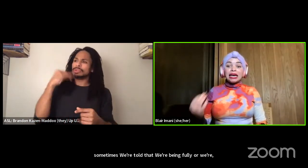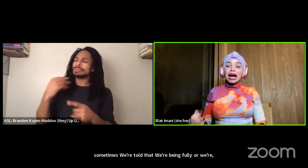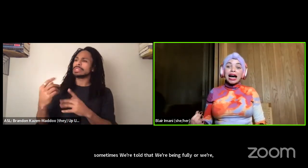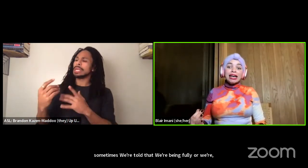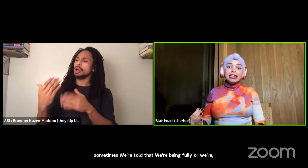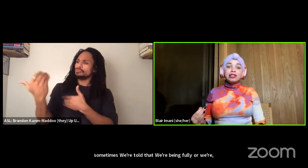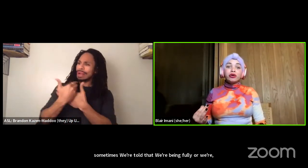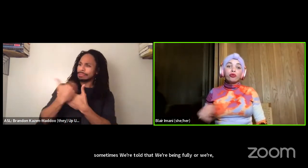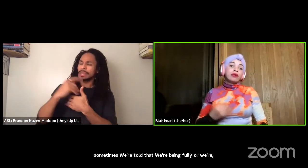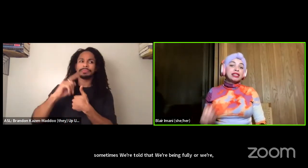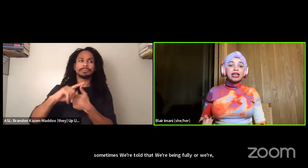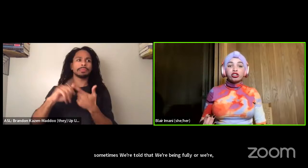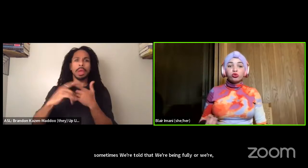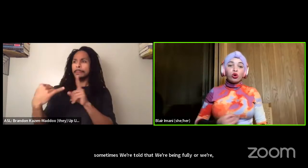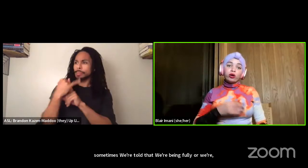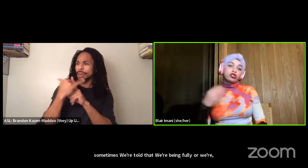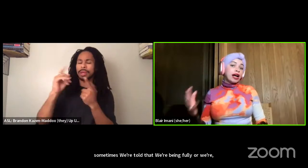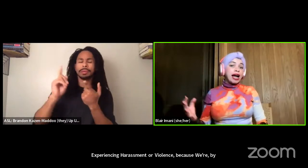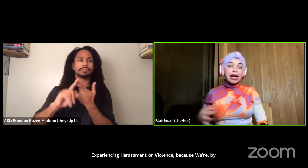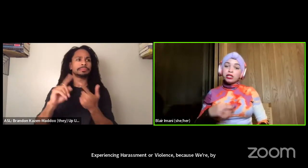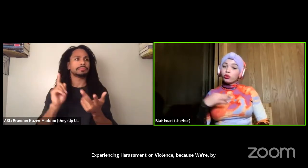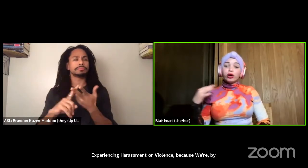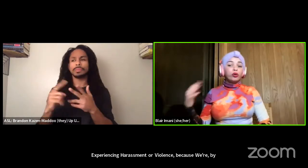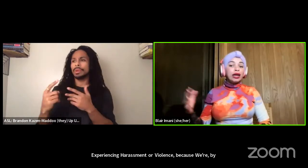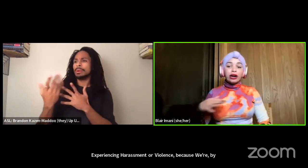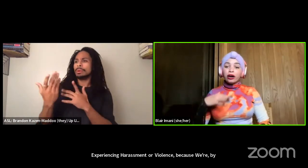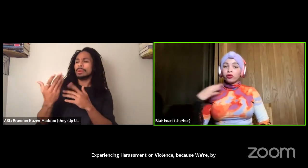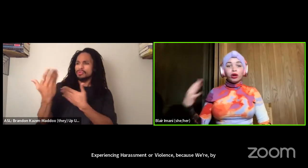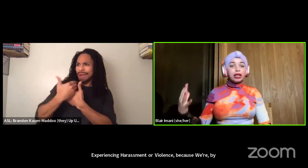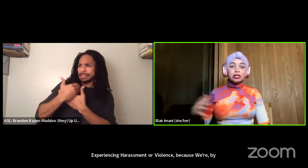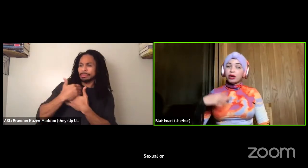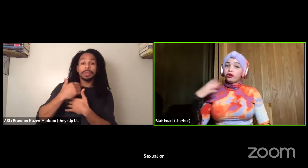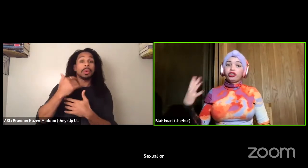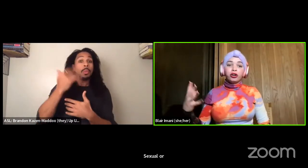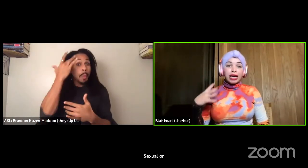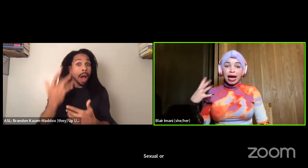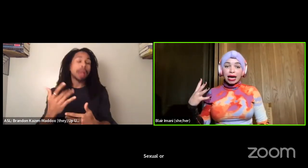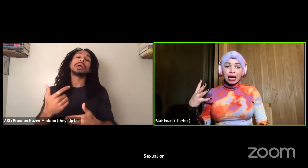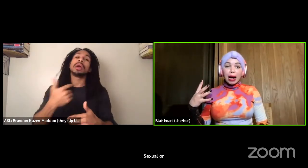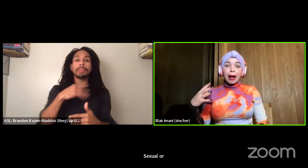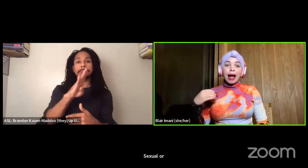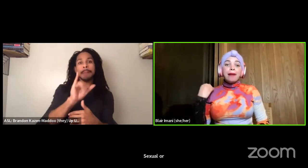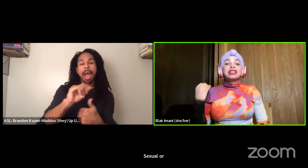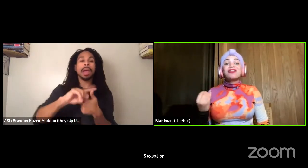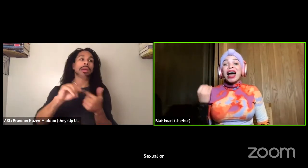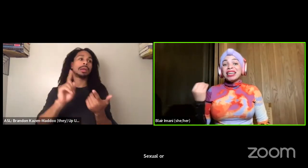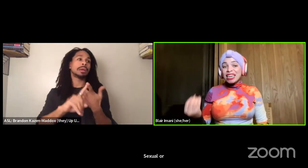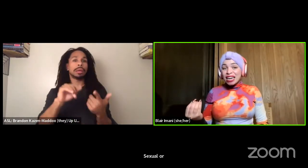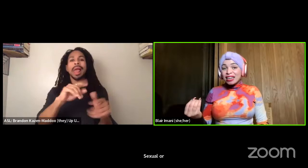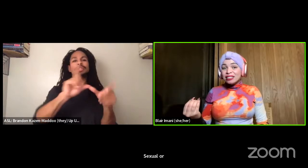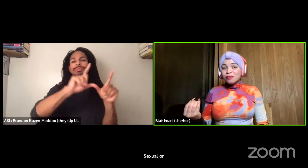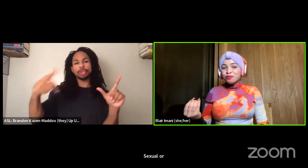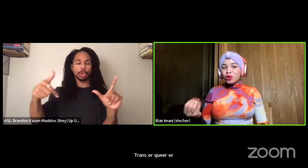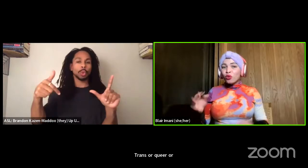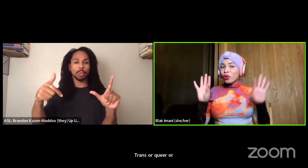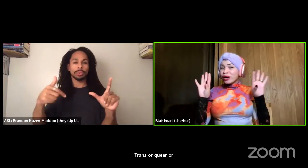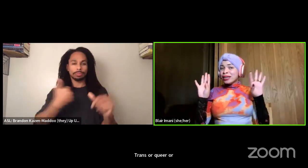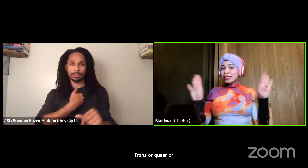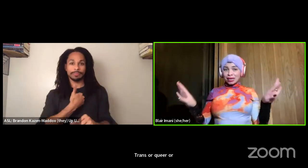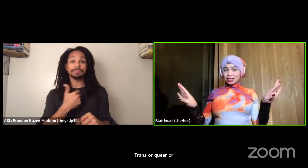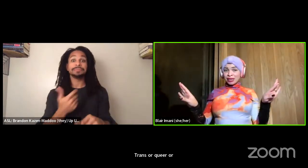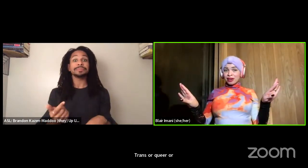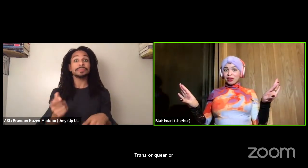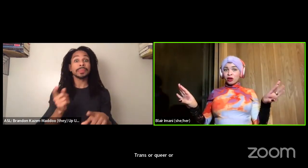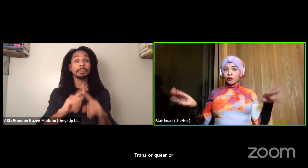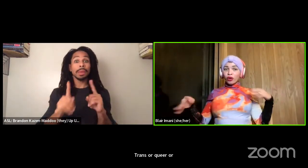violence because we're bisexual or trans or queer or a lesbian or gay. But the fact is,